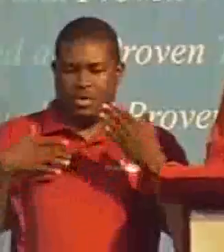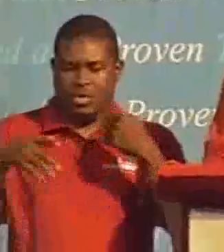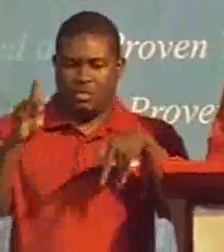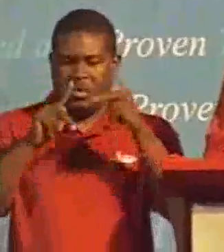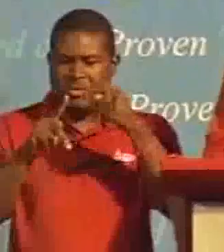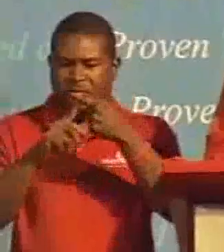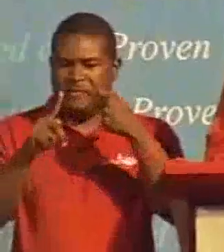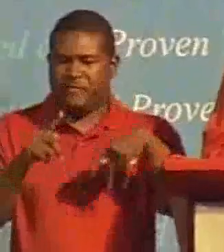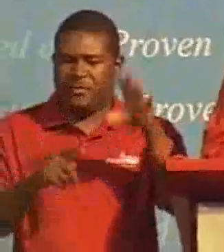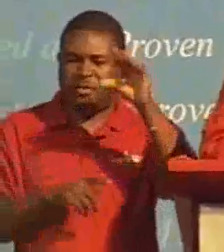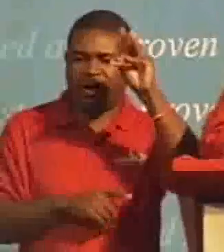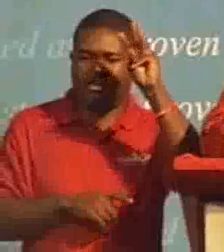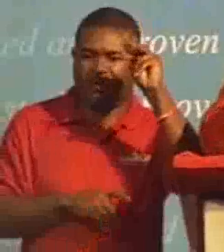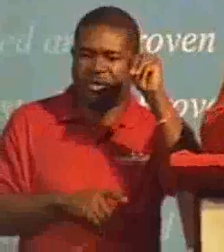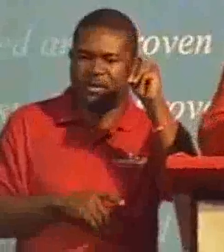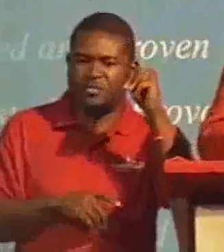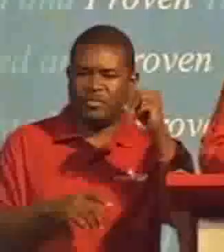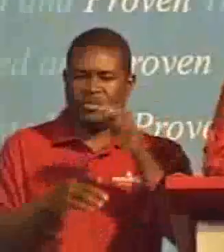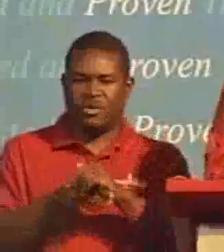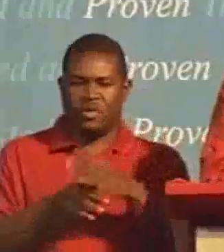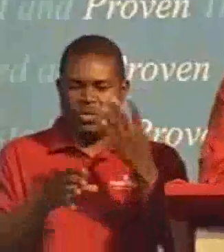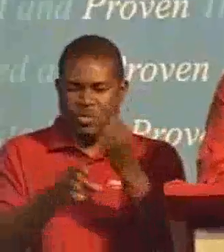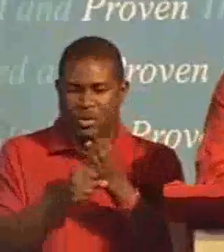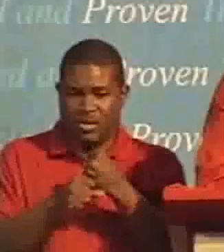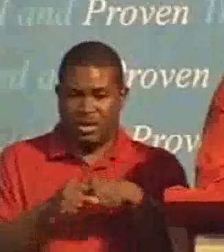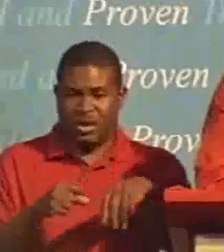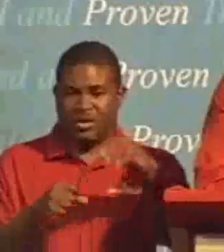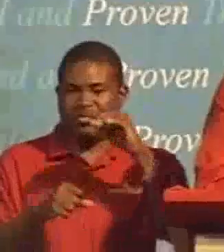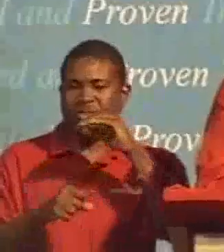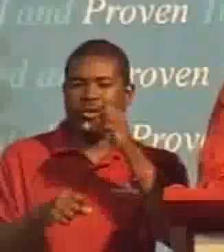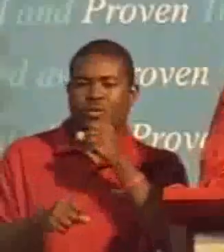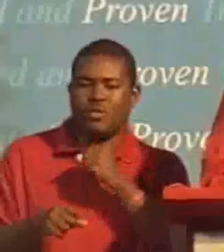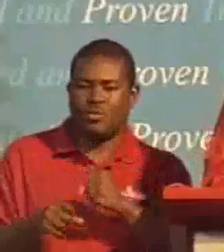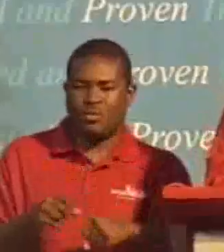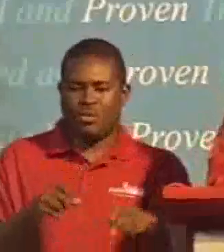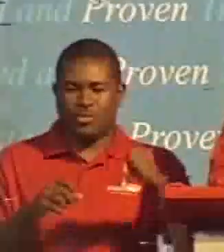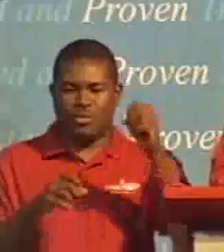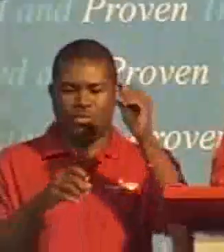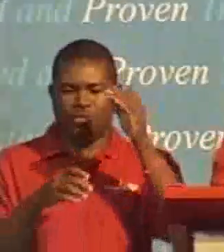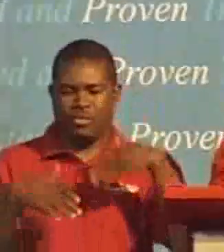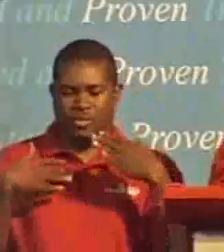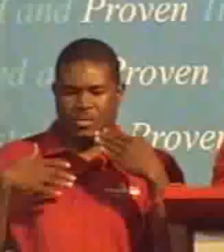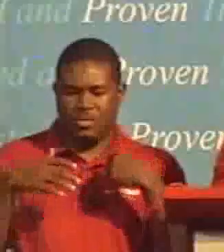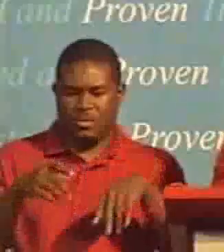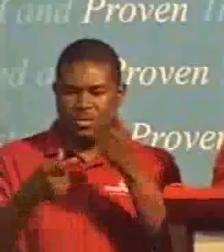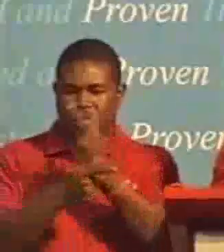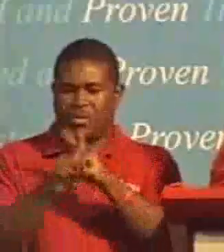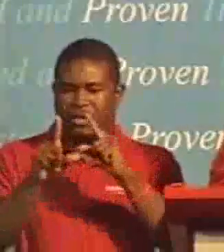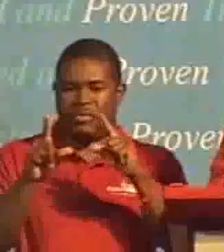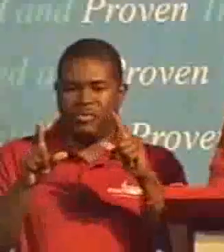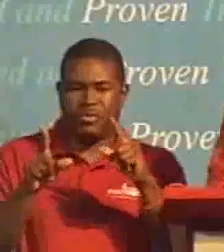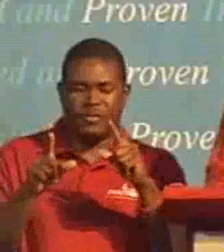We even got a former young Liberal elected to the House on our ticket. That was David Wallace.